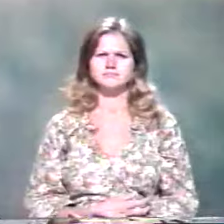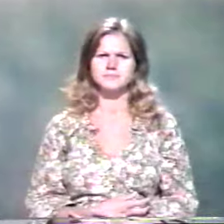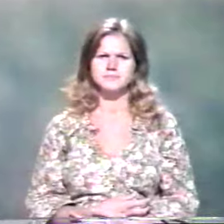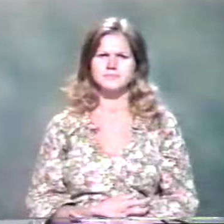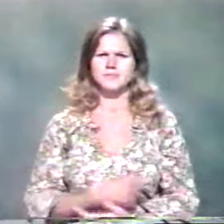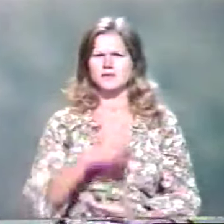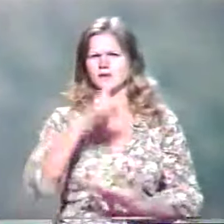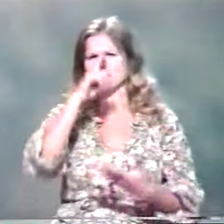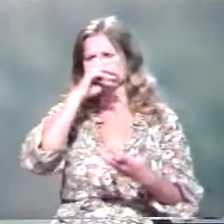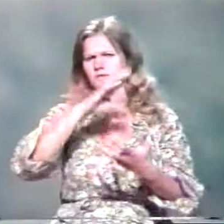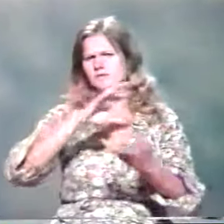Confused.